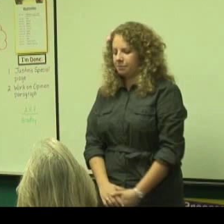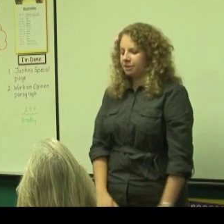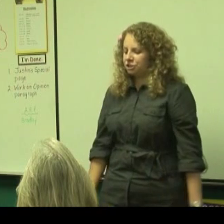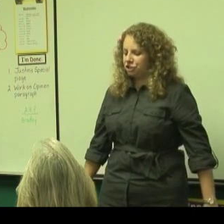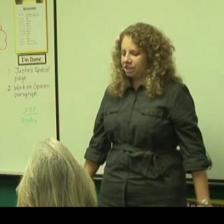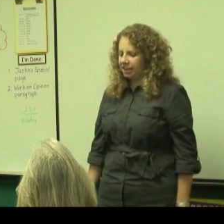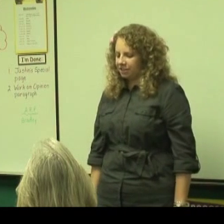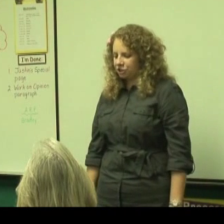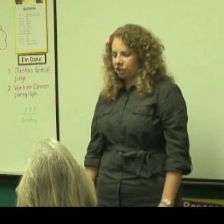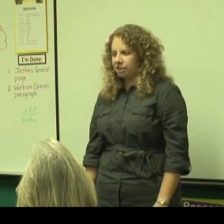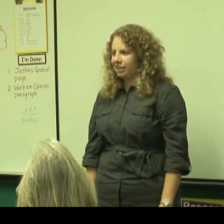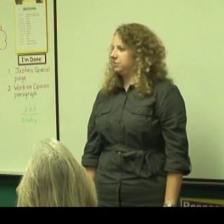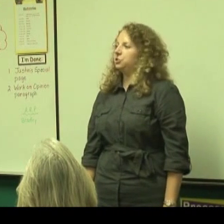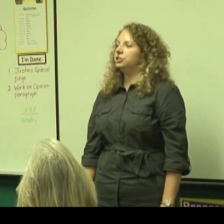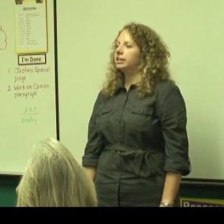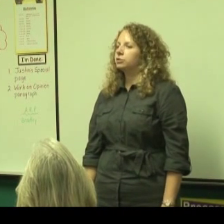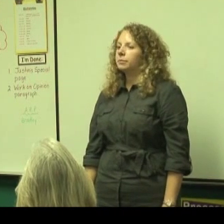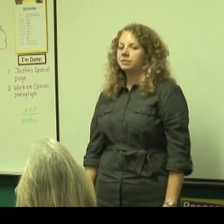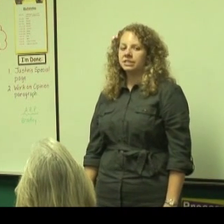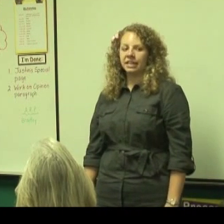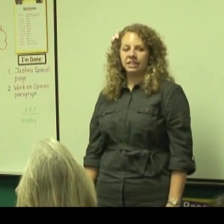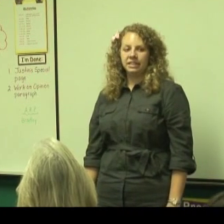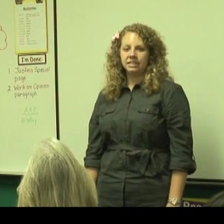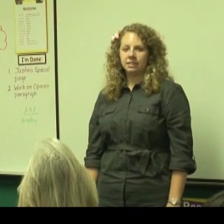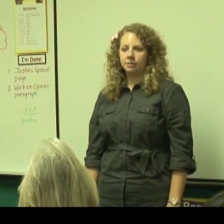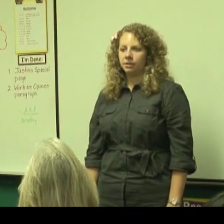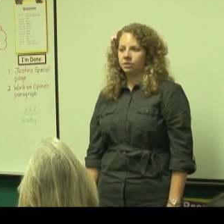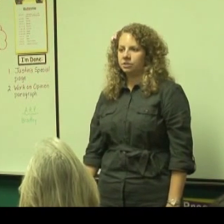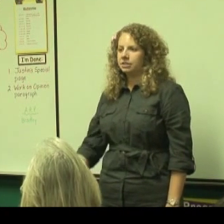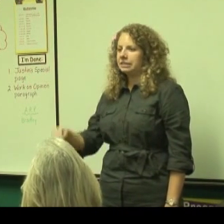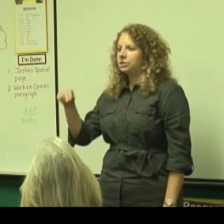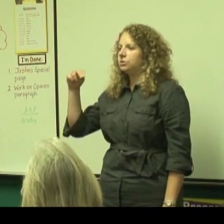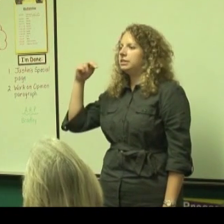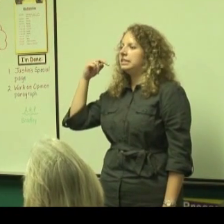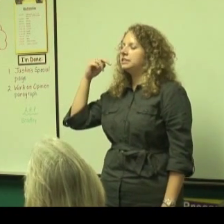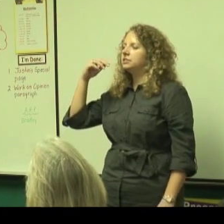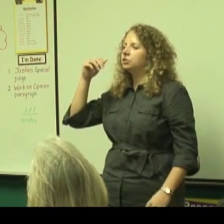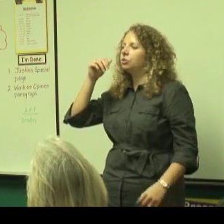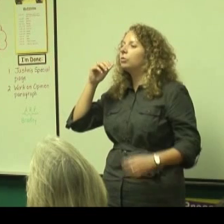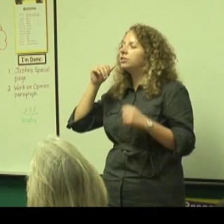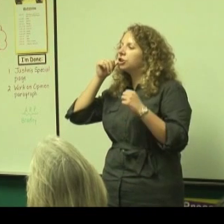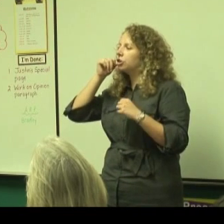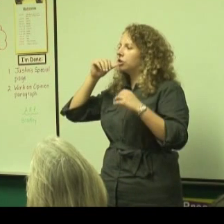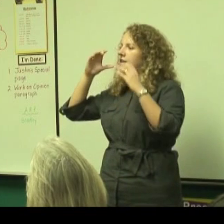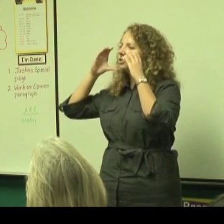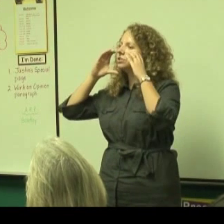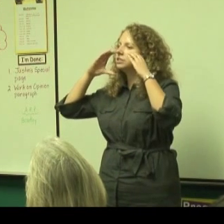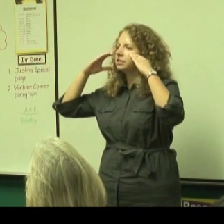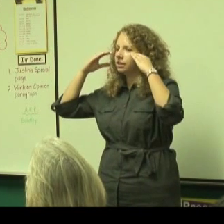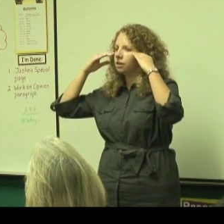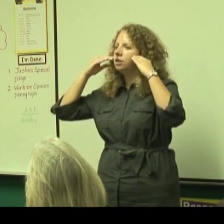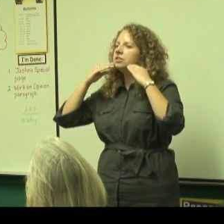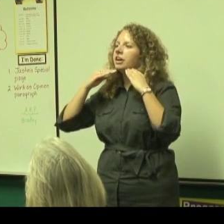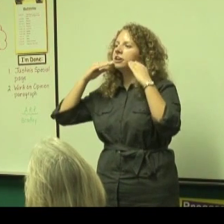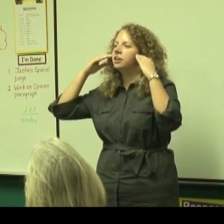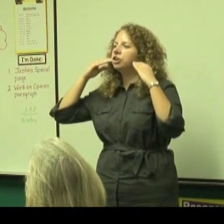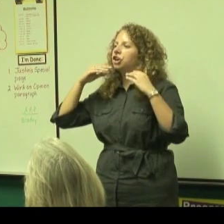okay. She is her niece. So do you guys remember the sign niece that we learned? So niece. So so this is like the area